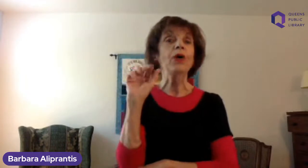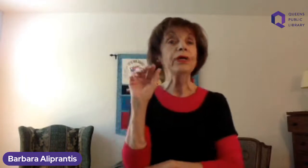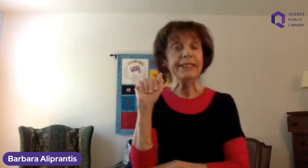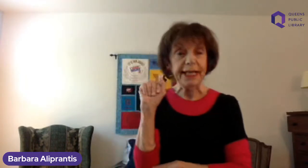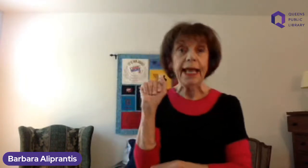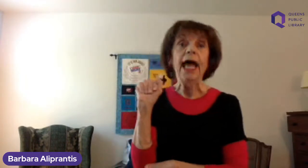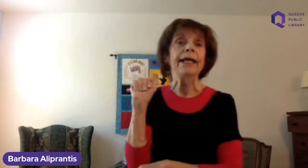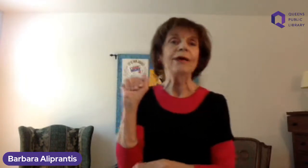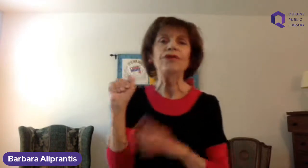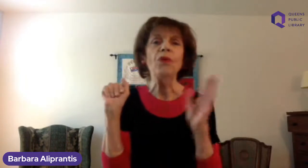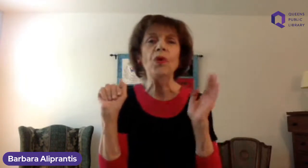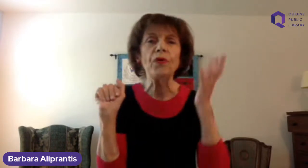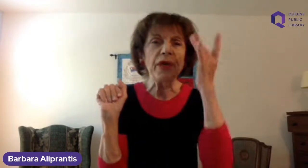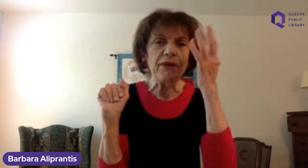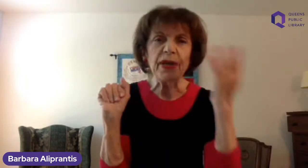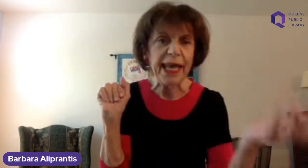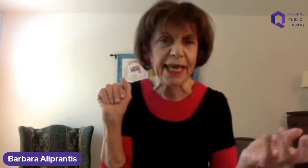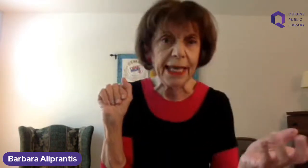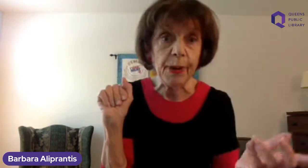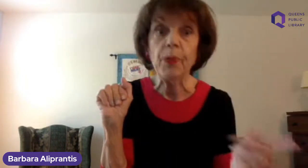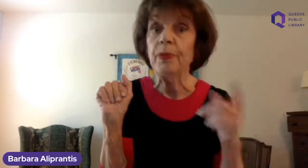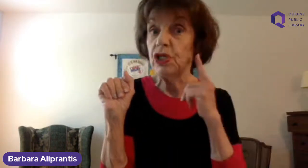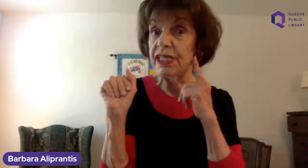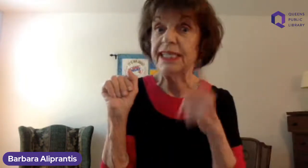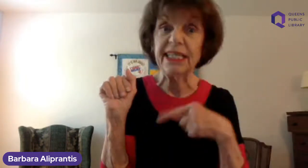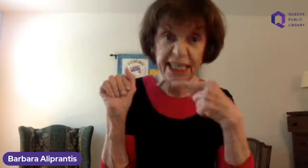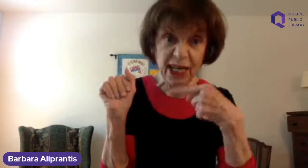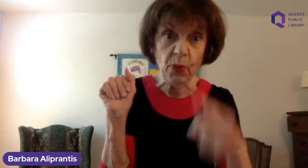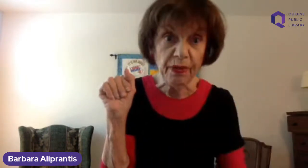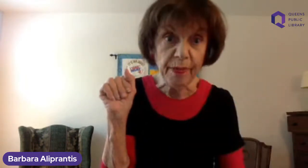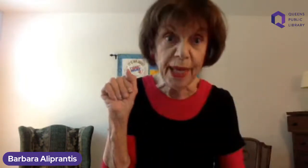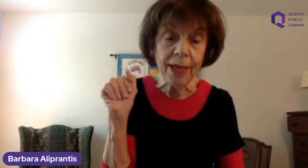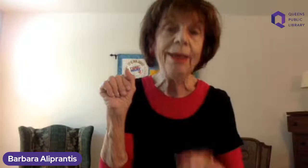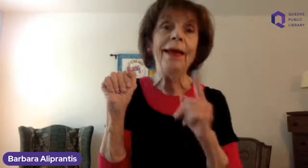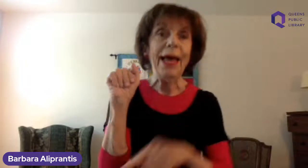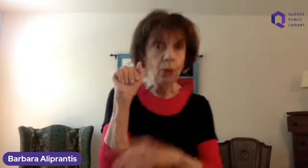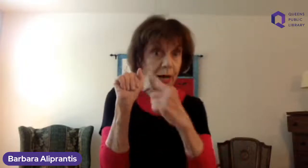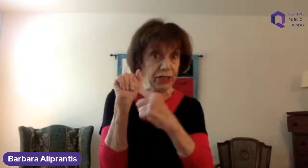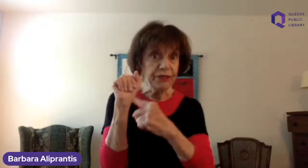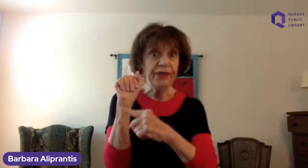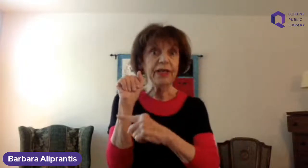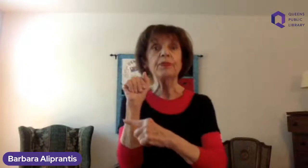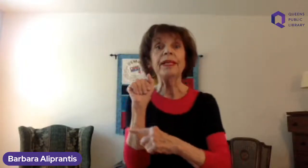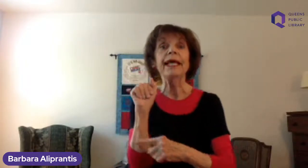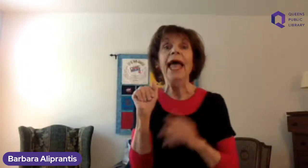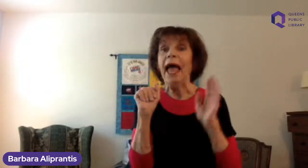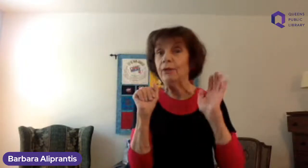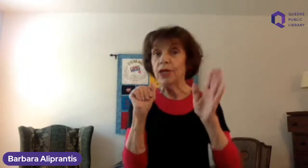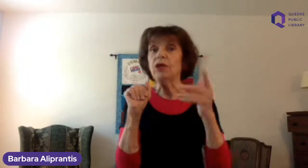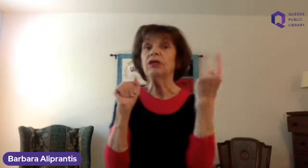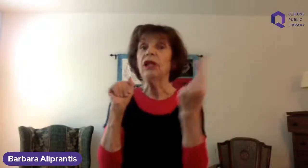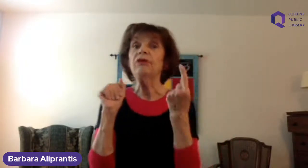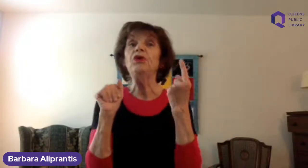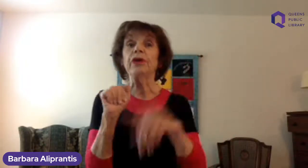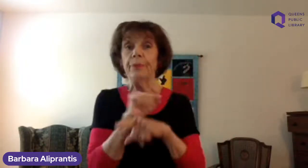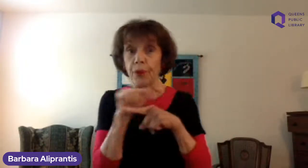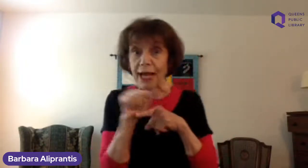going to sing. Now don't worry if you can't keep up with me. Just sing with me and watch the finger spelling. And when you're alone, you can